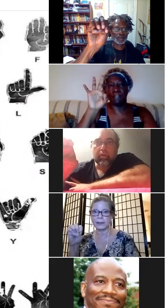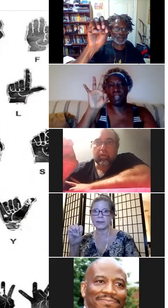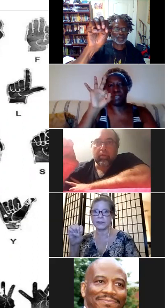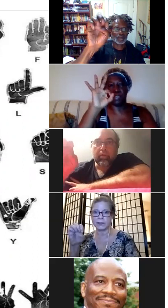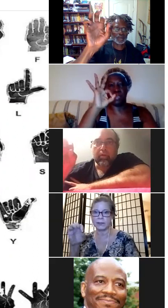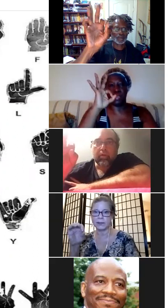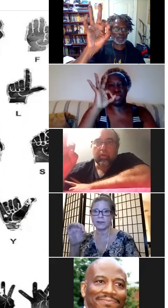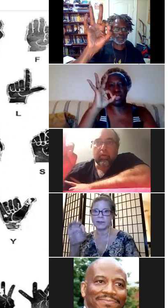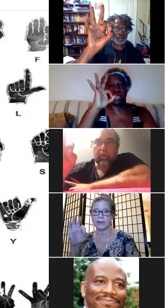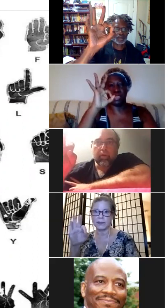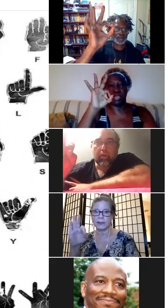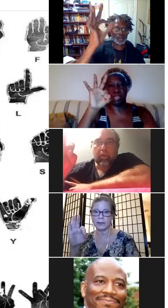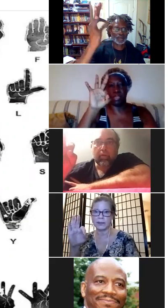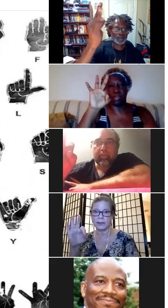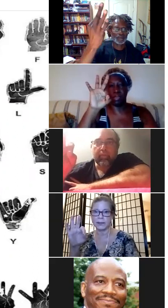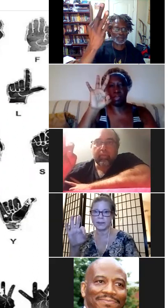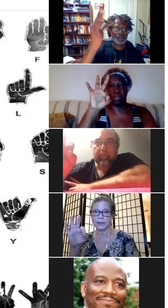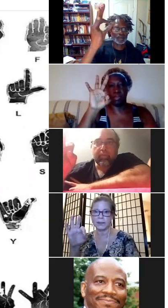F,